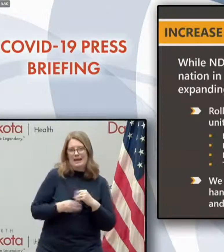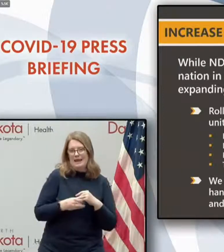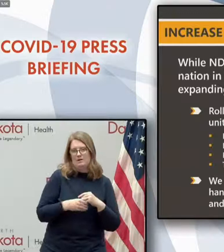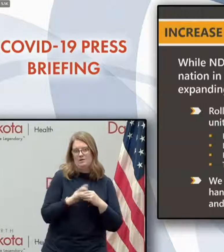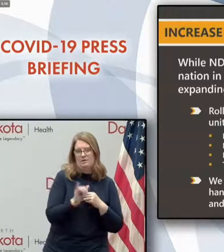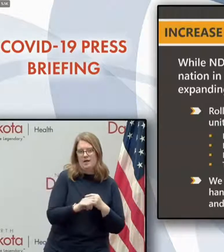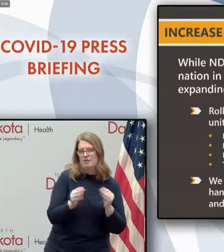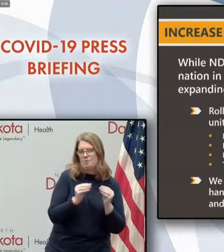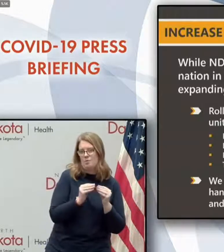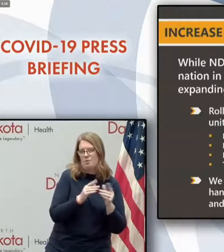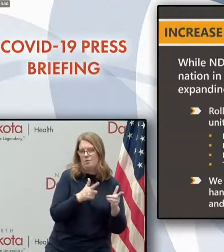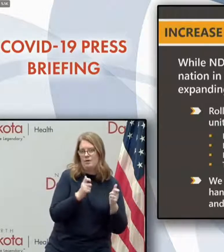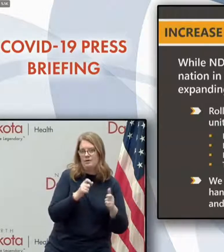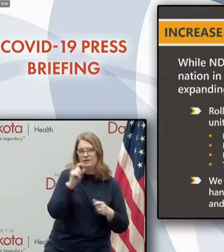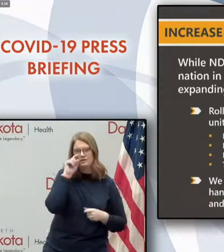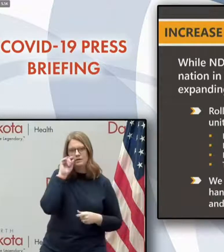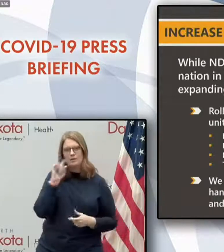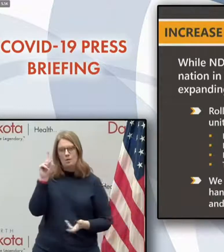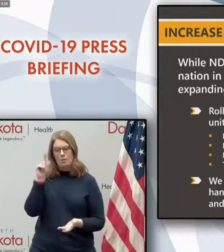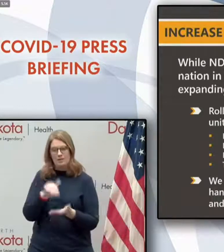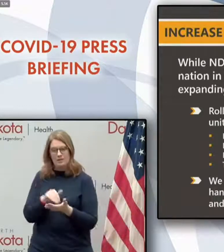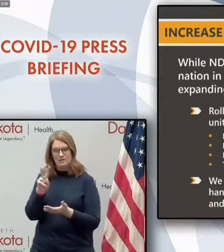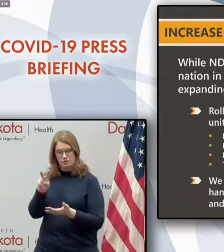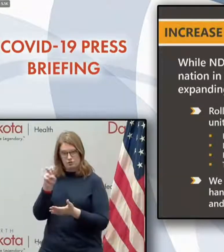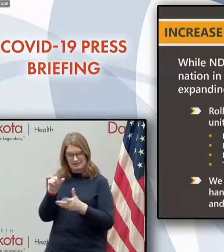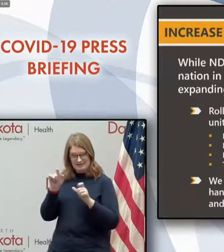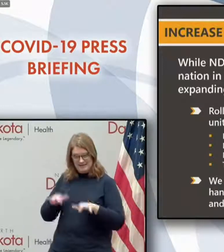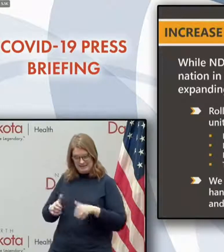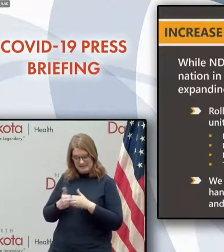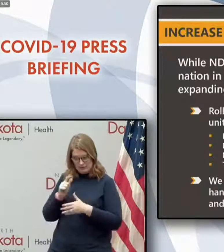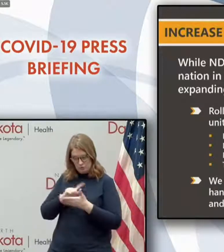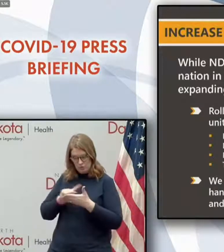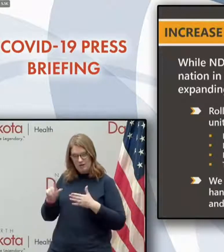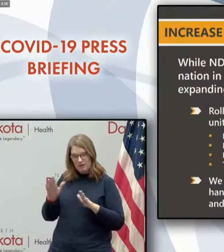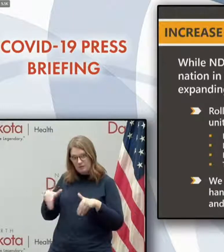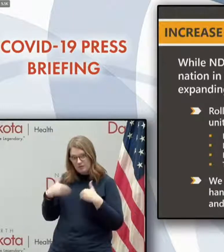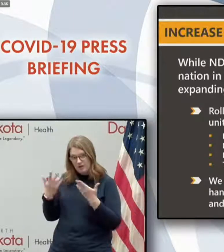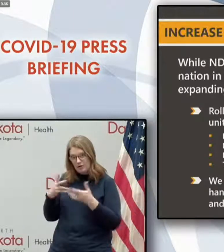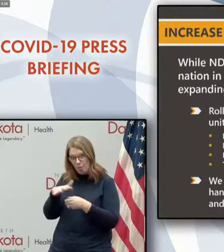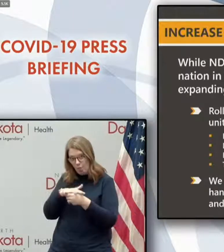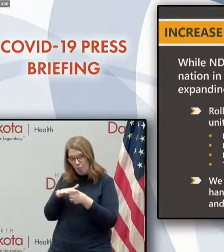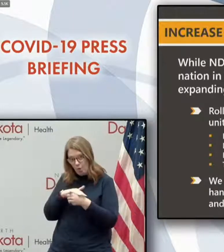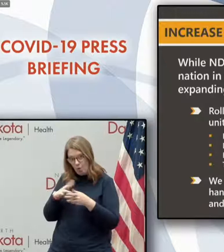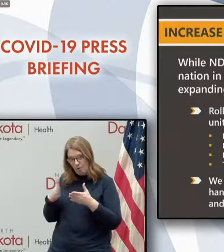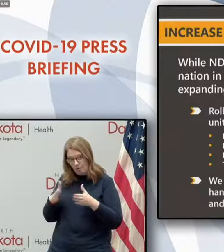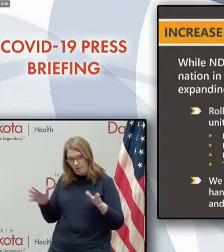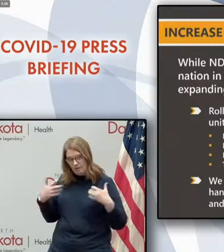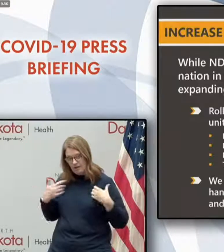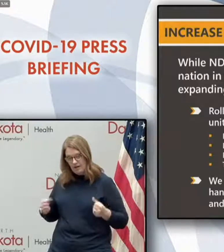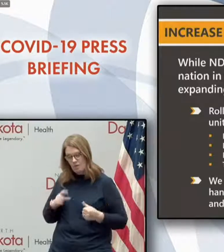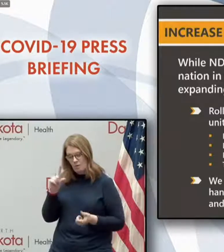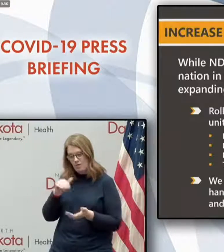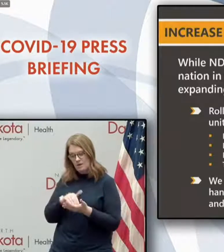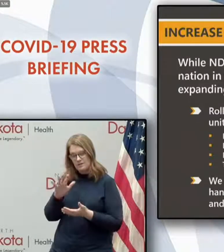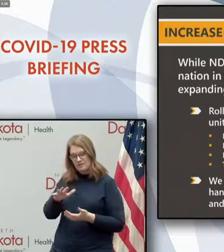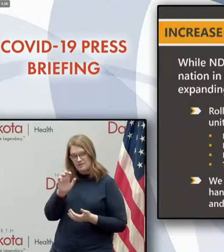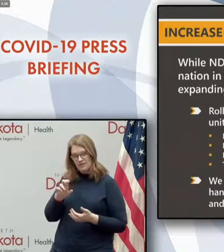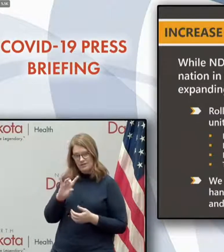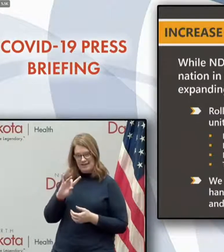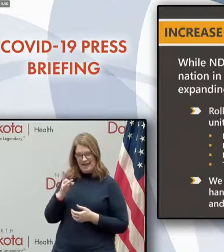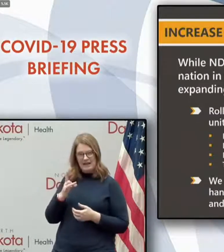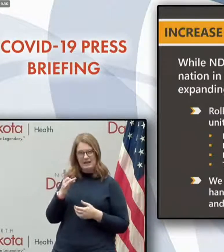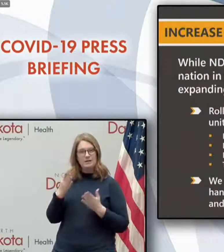more quickly. The 1,200 tests per week are being delivered to local public health, 1,500 each for the 8 public